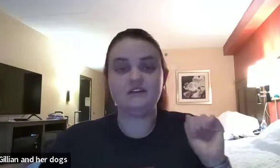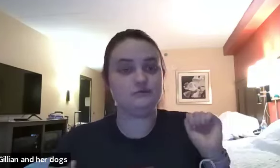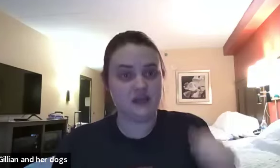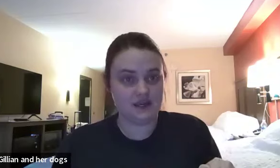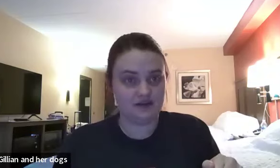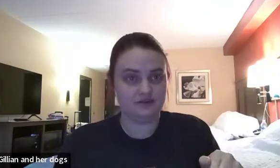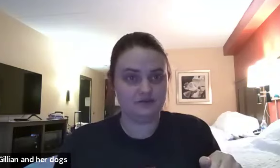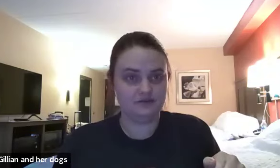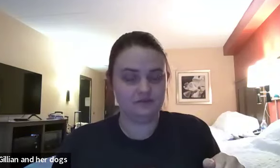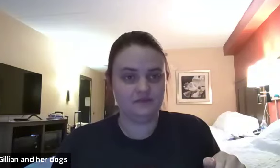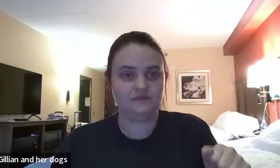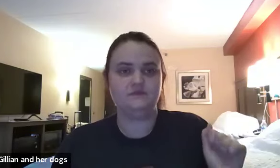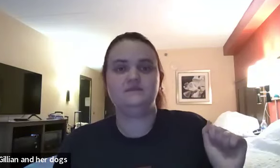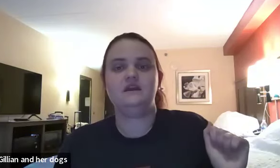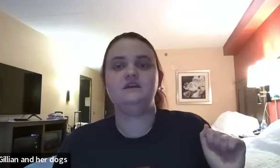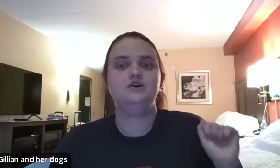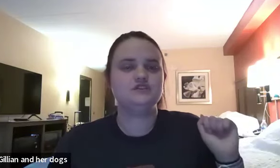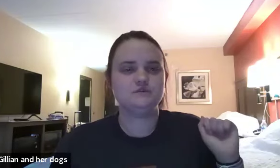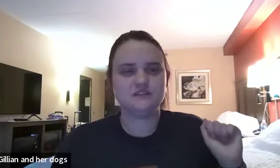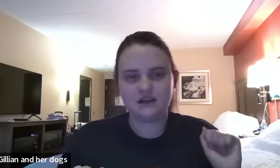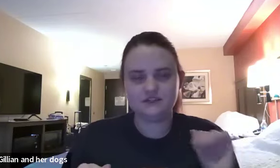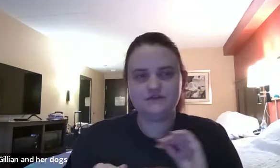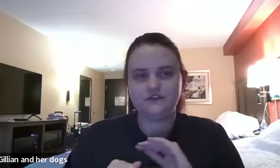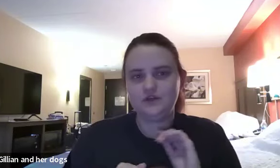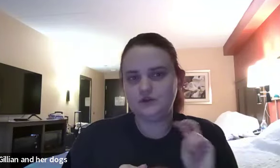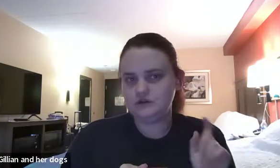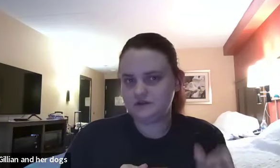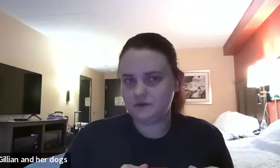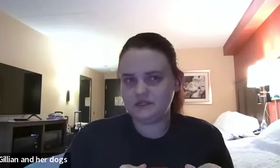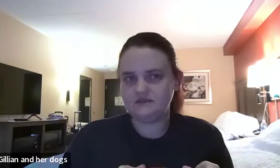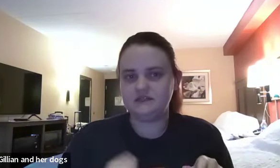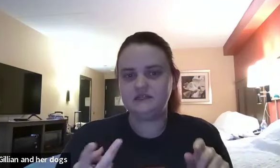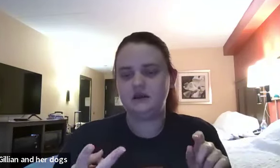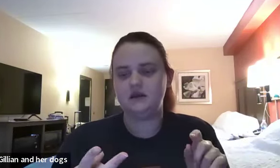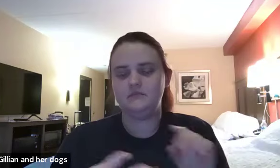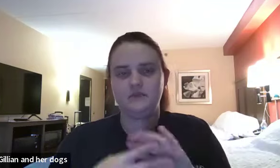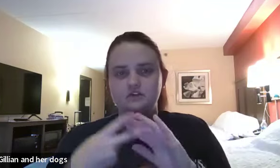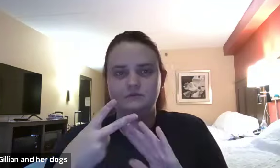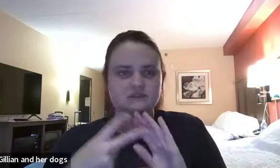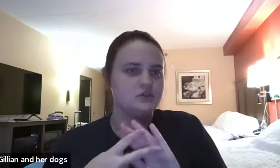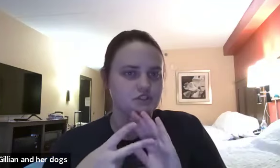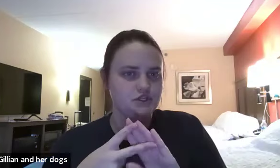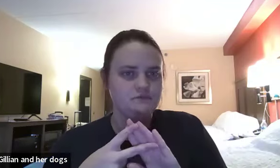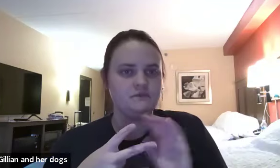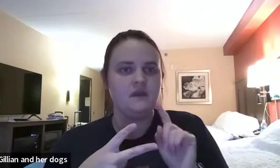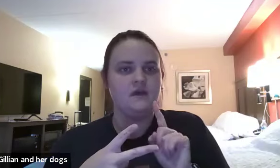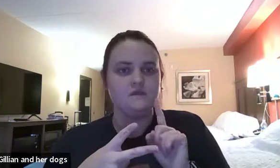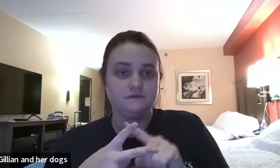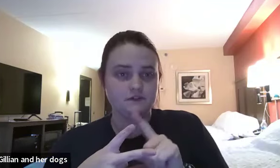have retired. Okay, so retired has a few different ways I've seen it. There are 2 ways I'm going to show you. The first